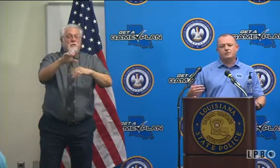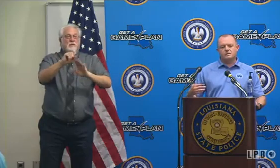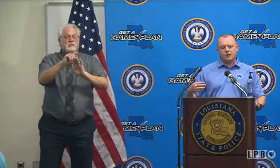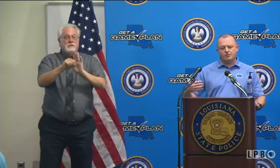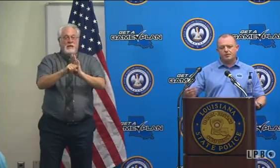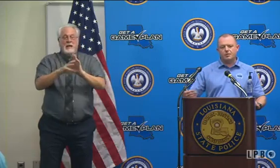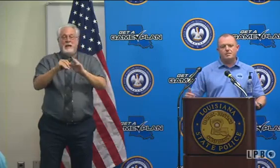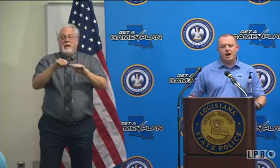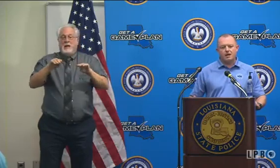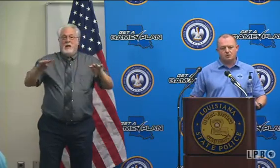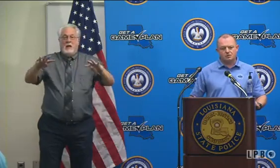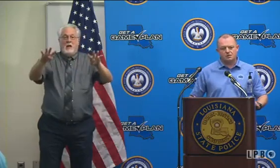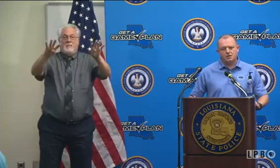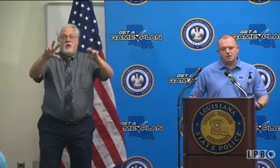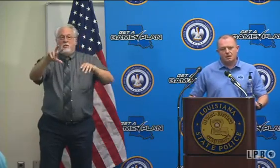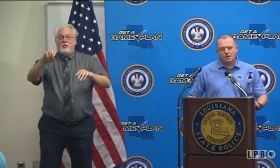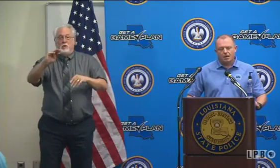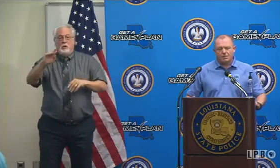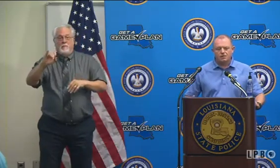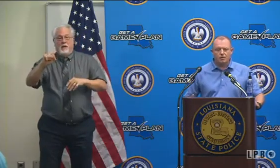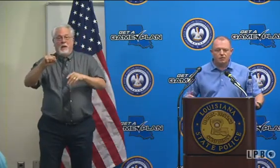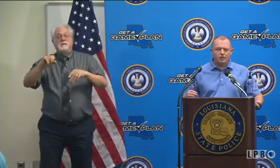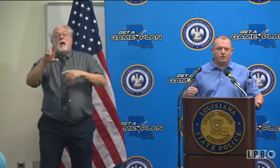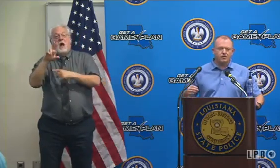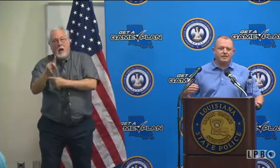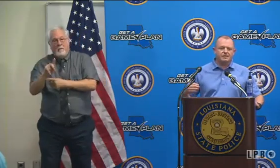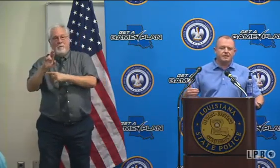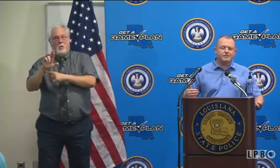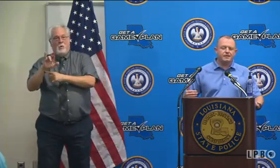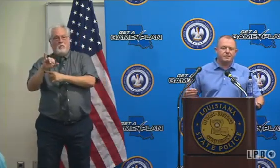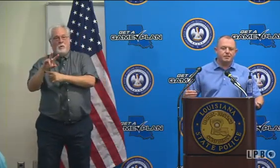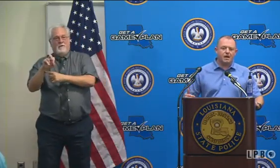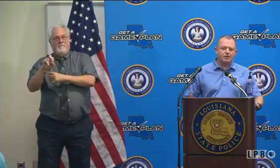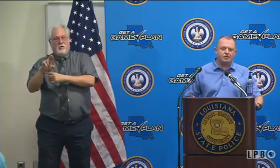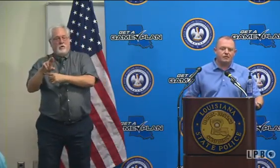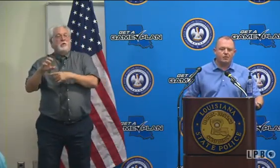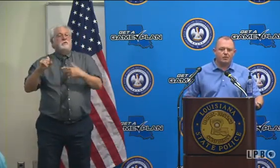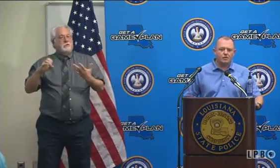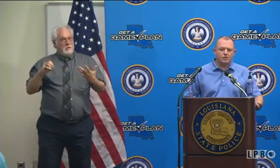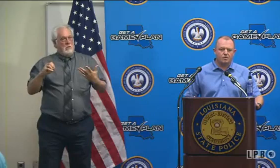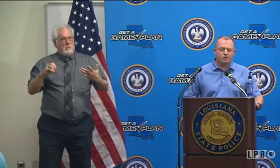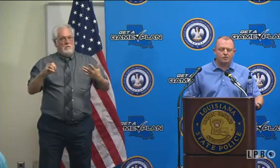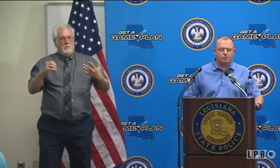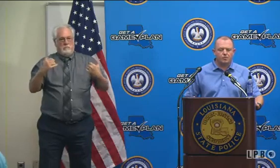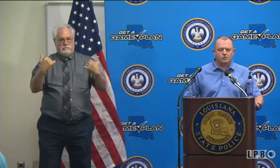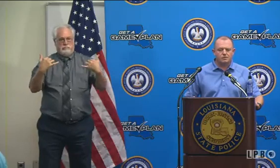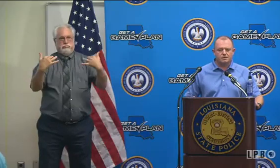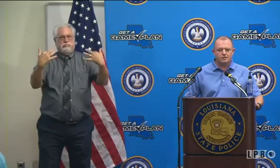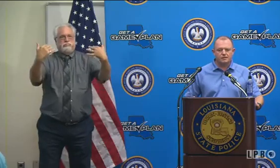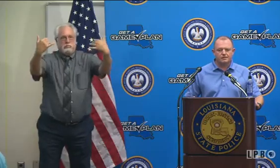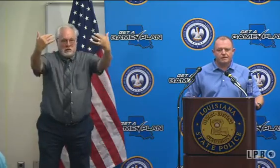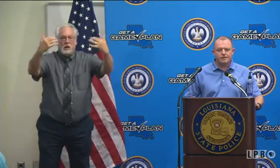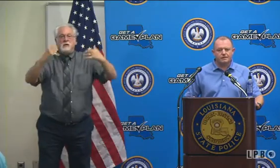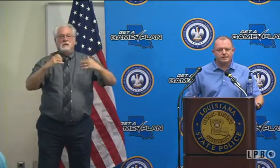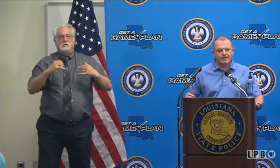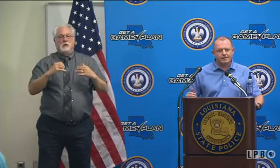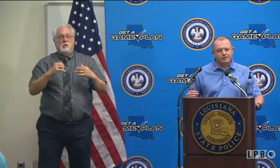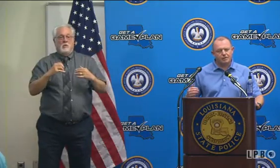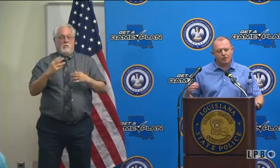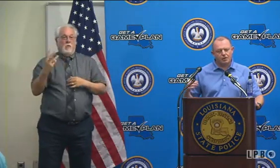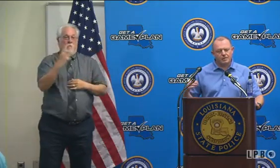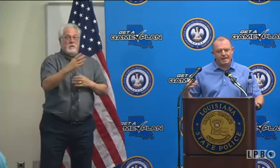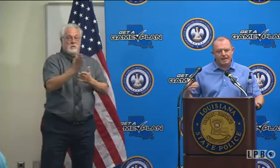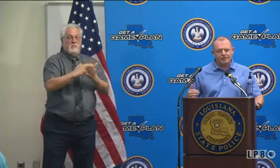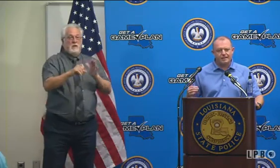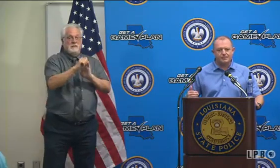up rivers up to 30 miles. So there's going to be a significant amount of the southwestern portions of the state